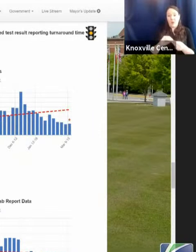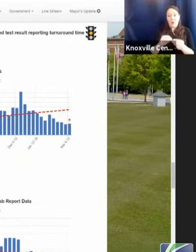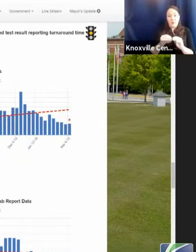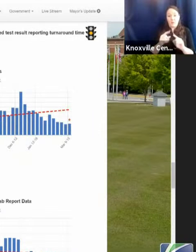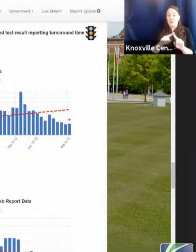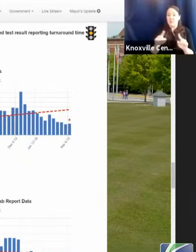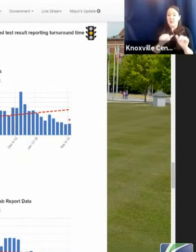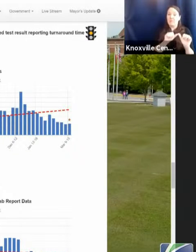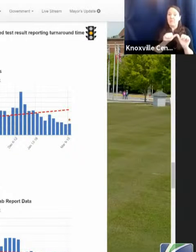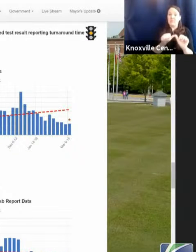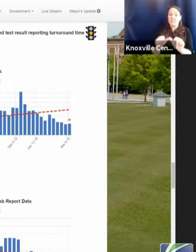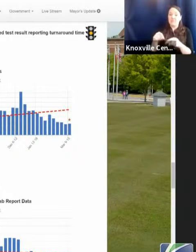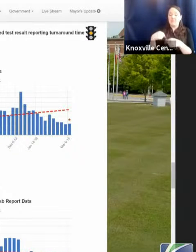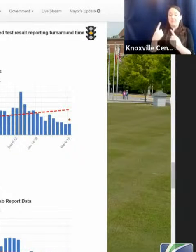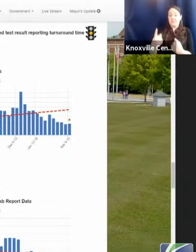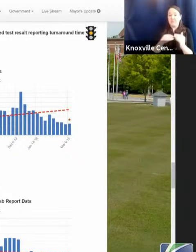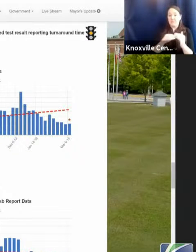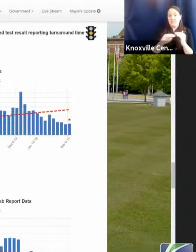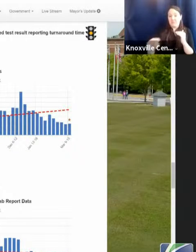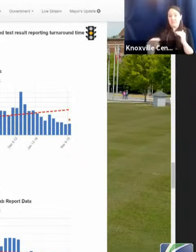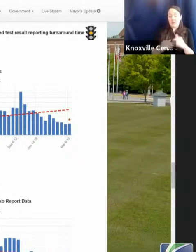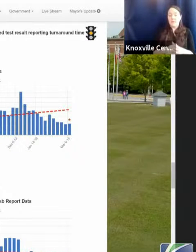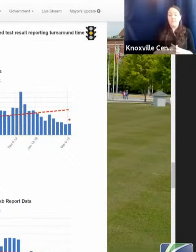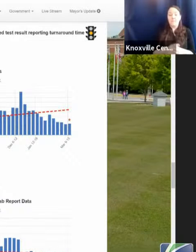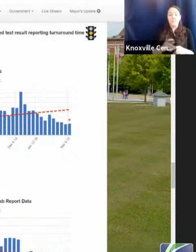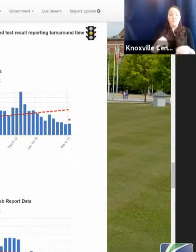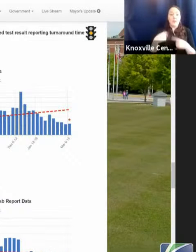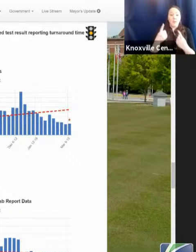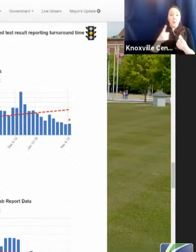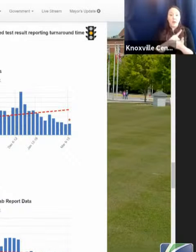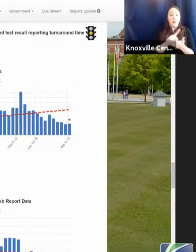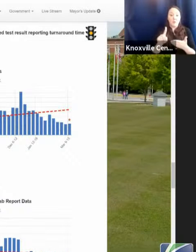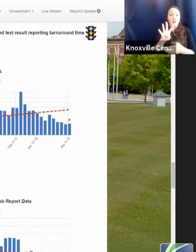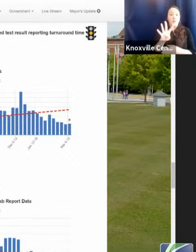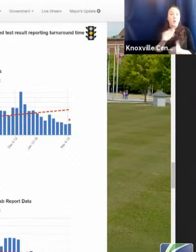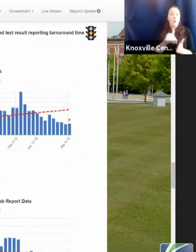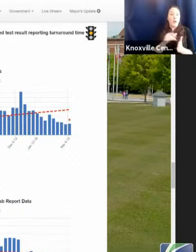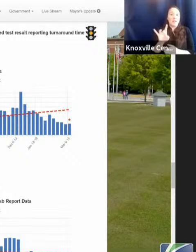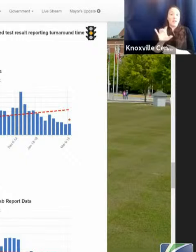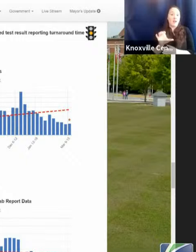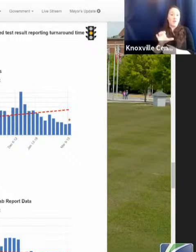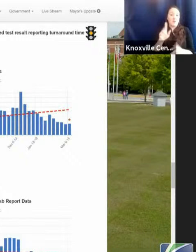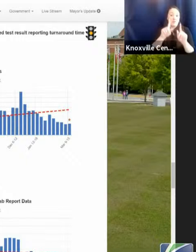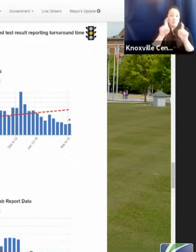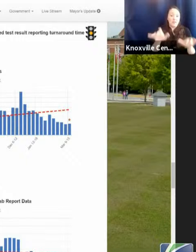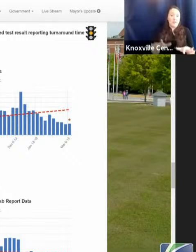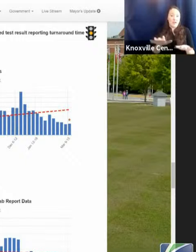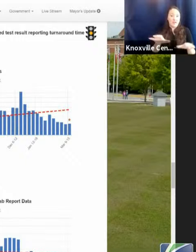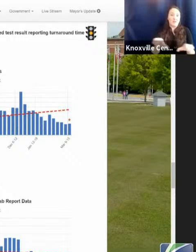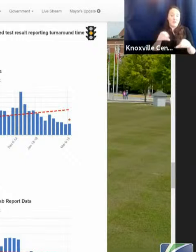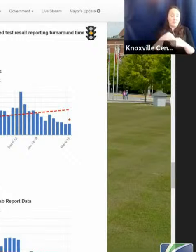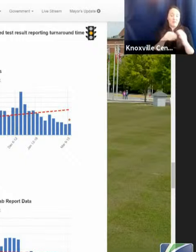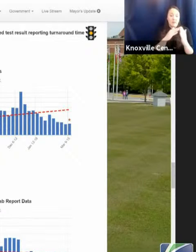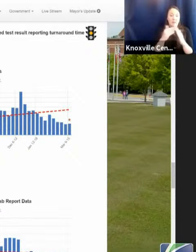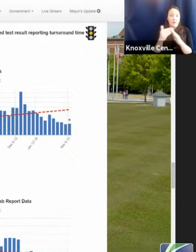consistent. In the past week, there were 4,800 tests conducted across the community,